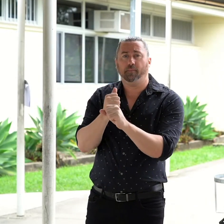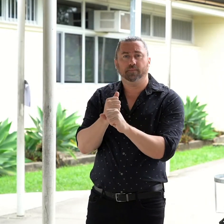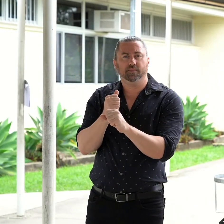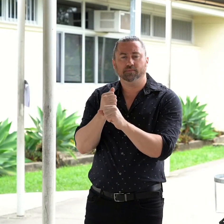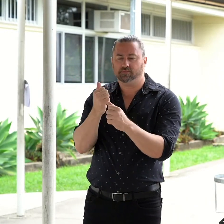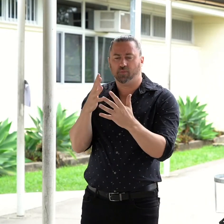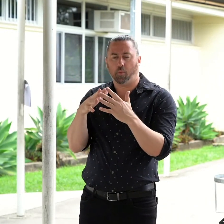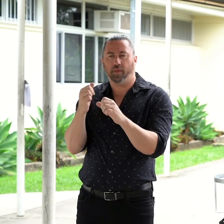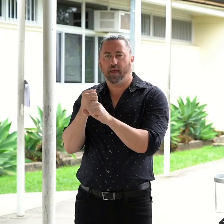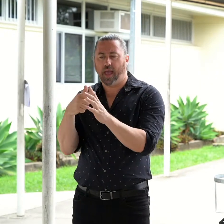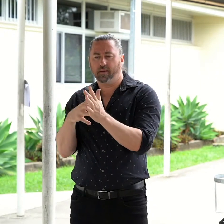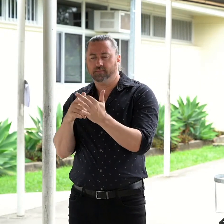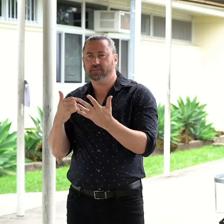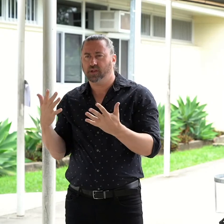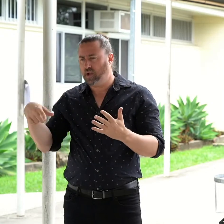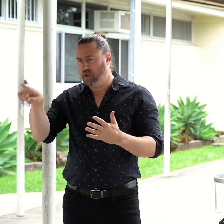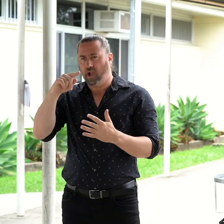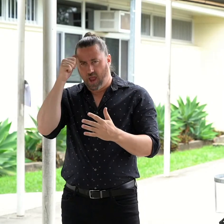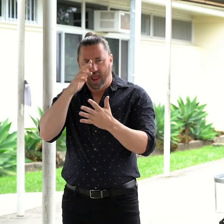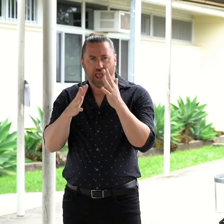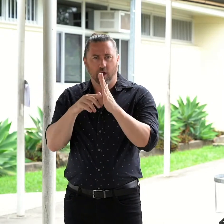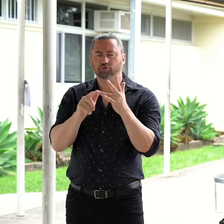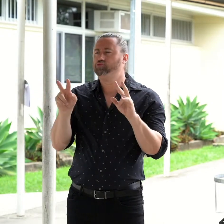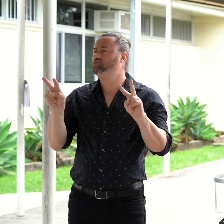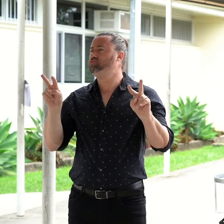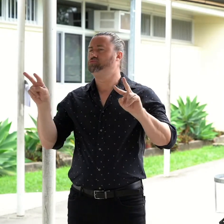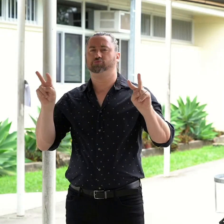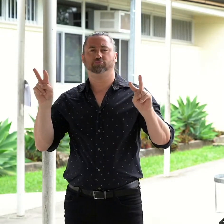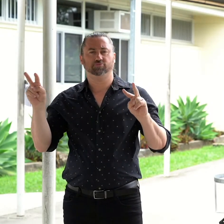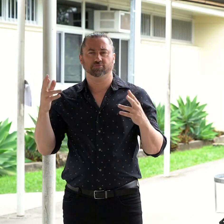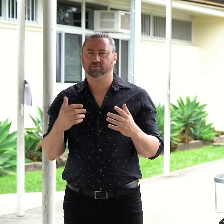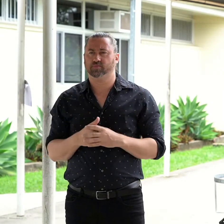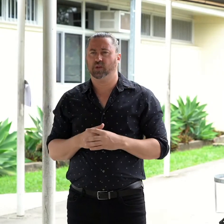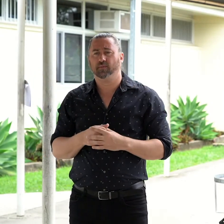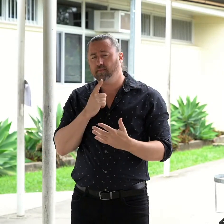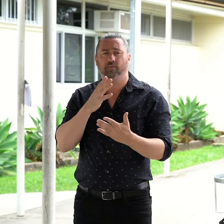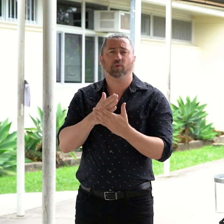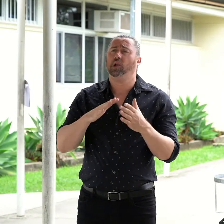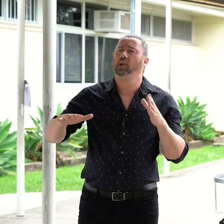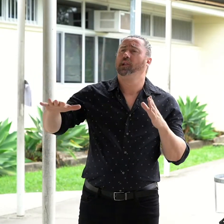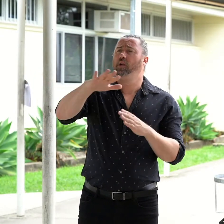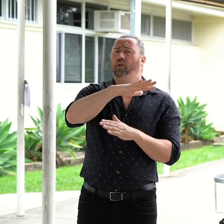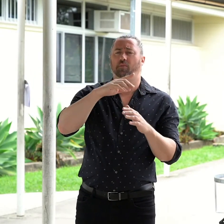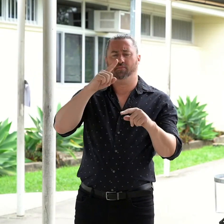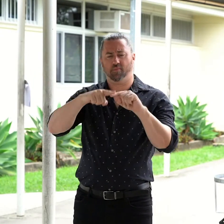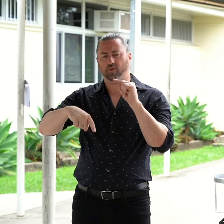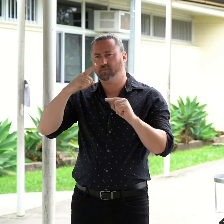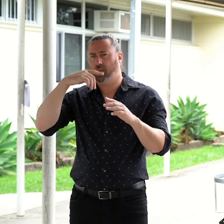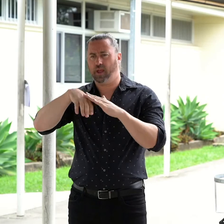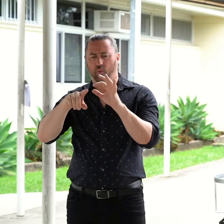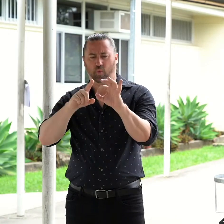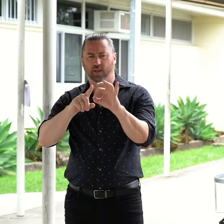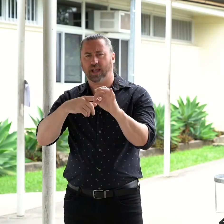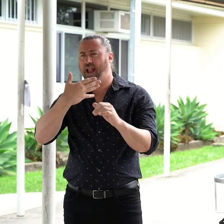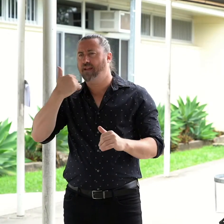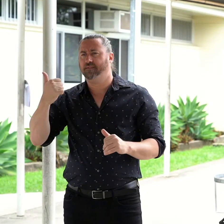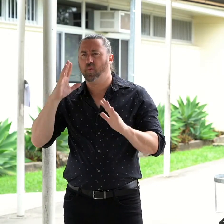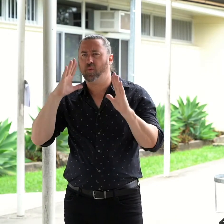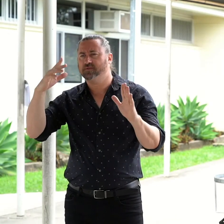well as well-trained police here in Queensland. But also, the vast majority of Queenslanders are upstanding